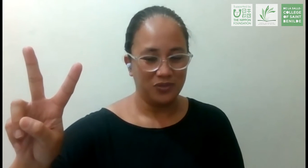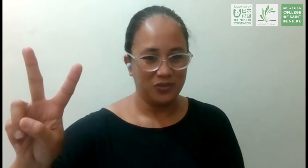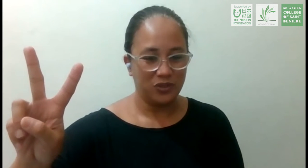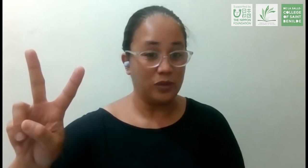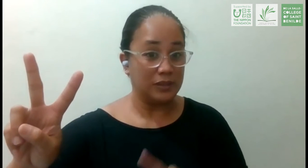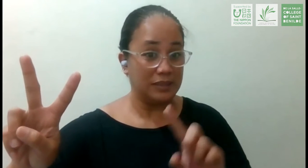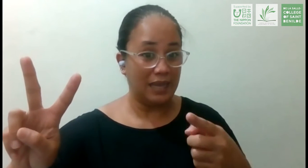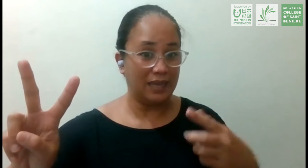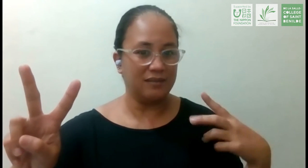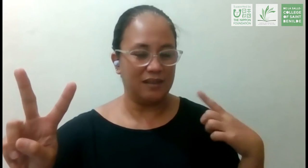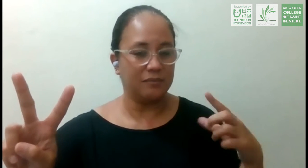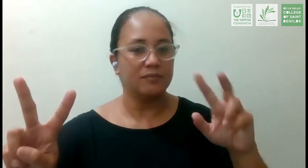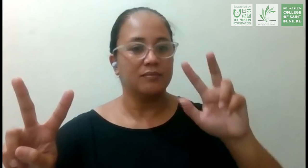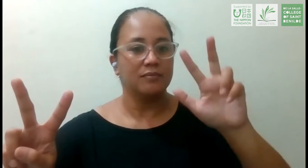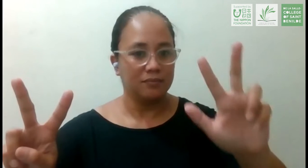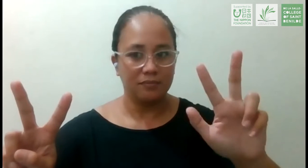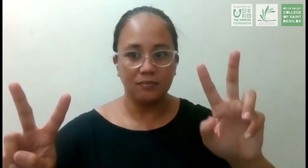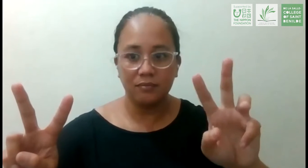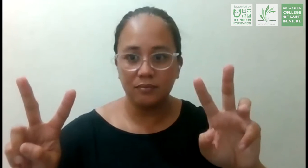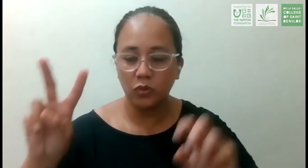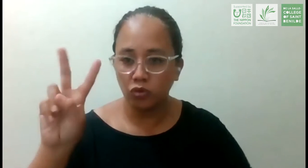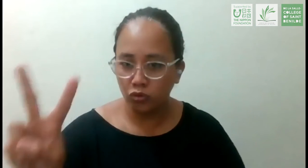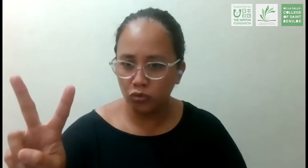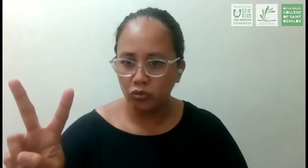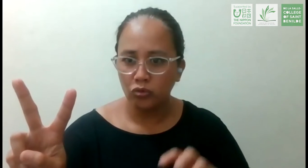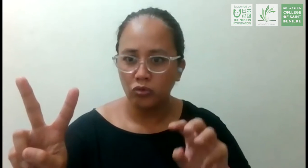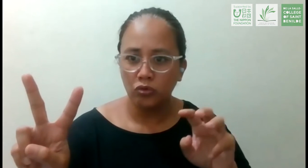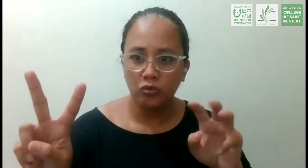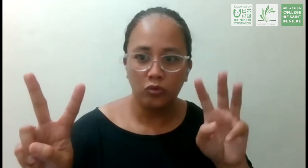non-dominant hand. So 2,